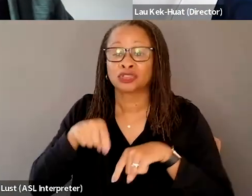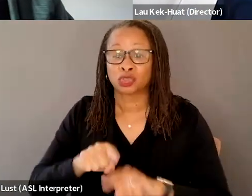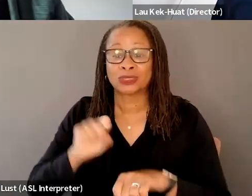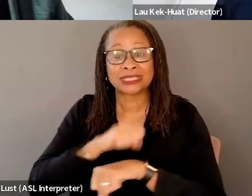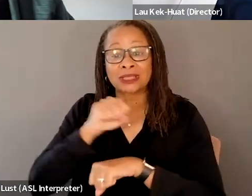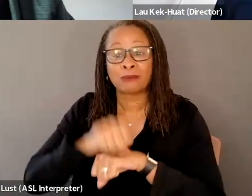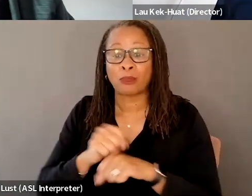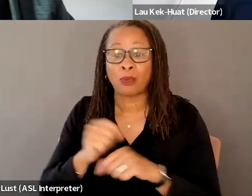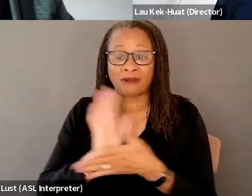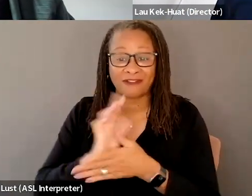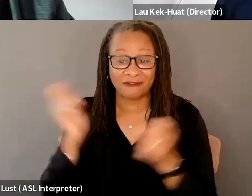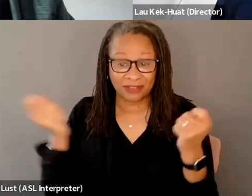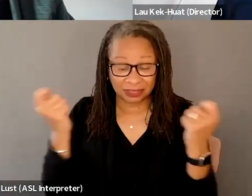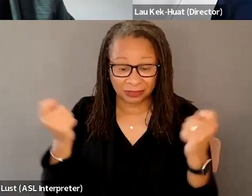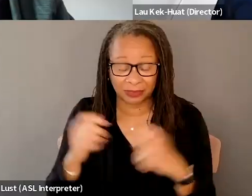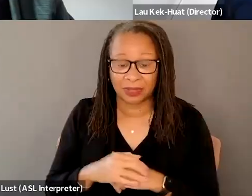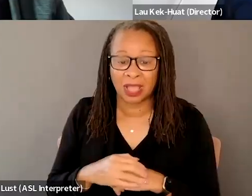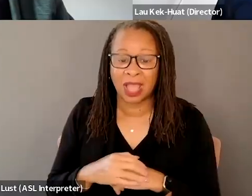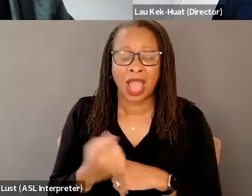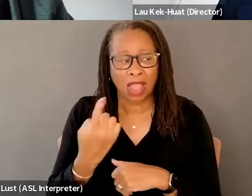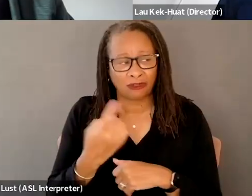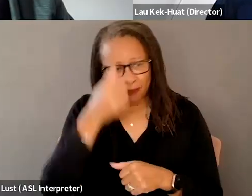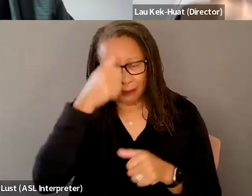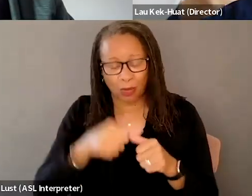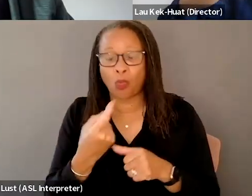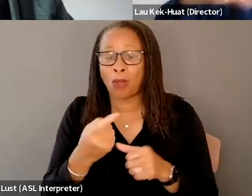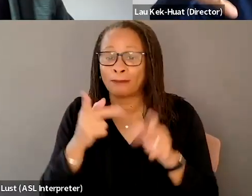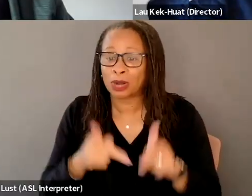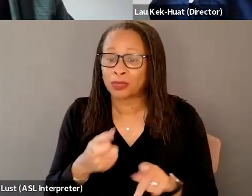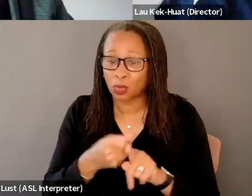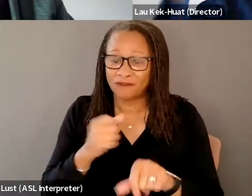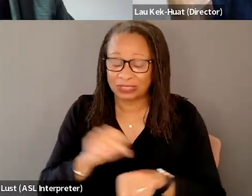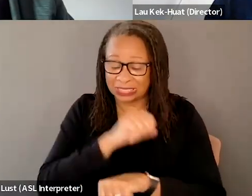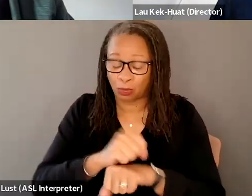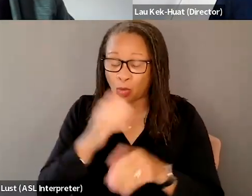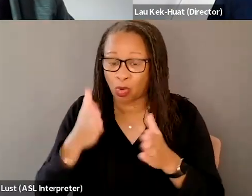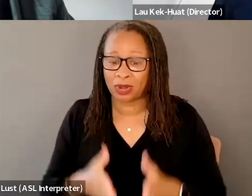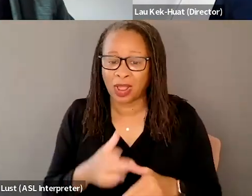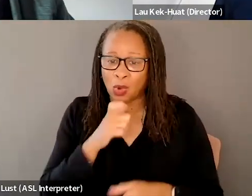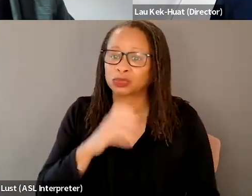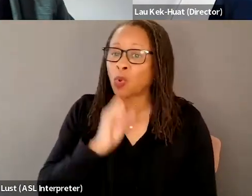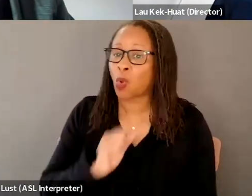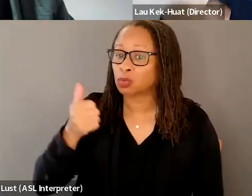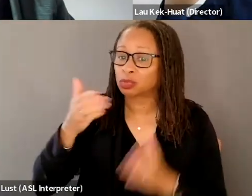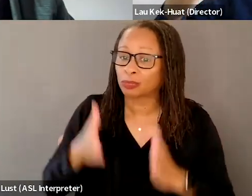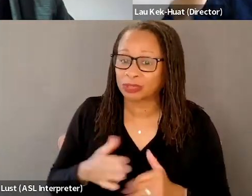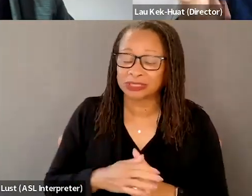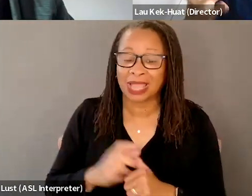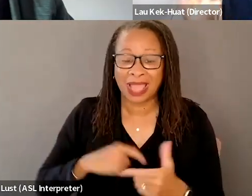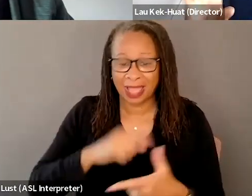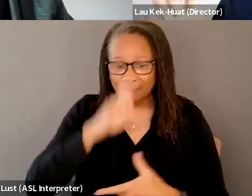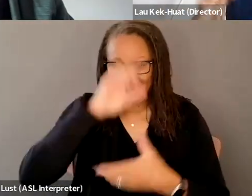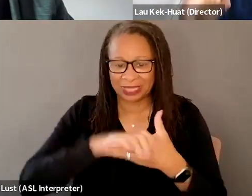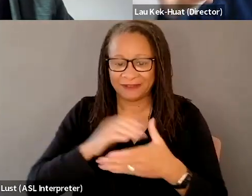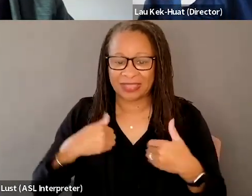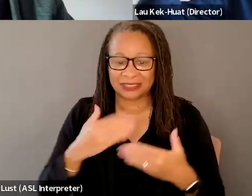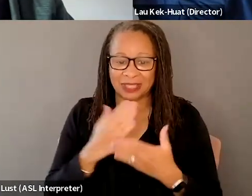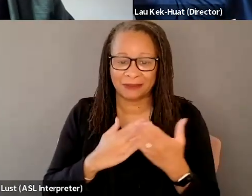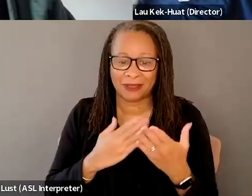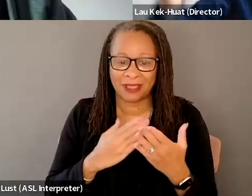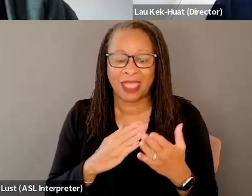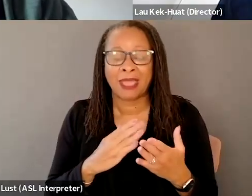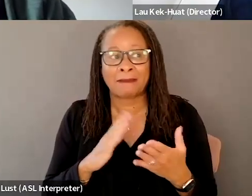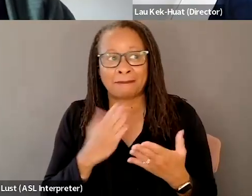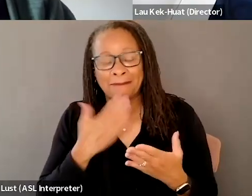then I remember there's one Singaporean audience who is like, oh, I believe he has some very bad